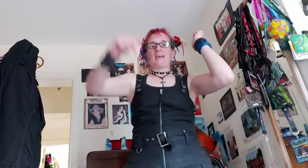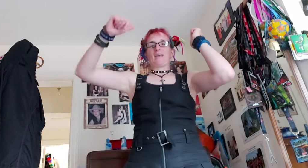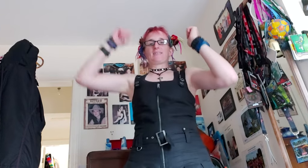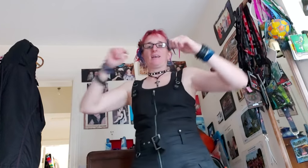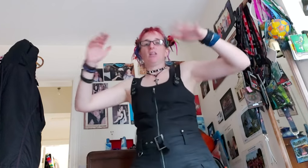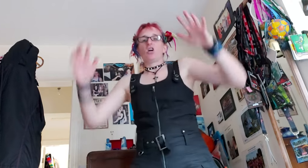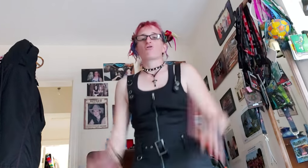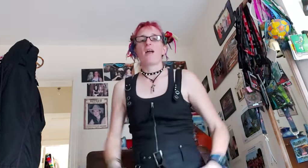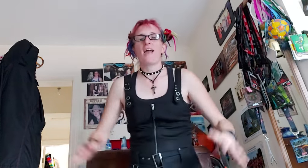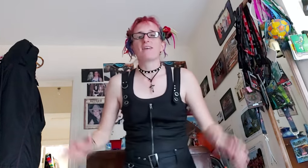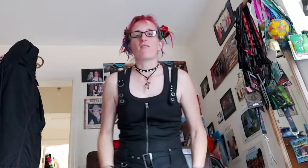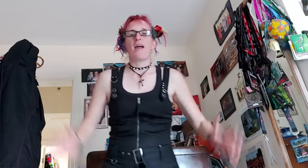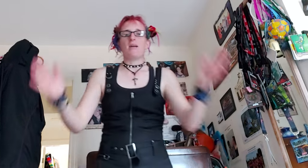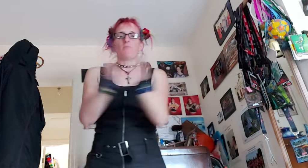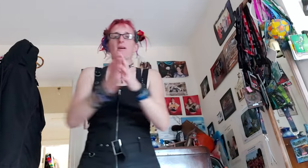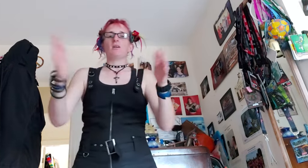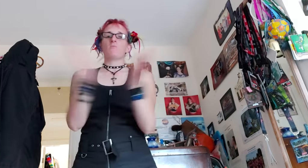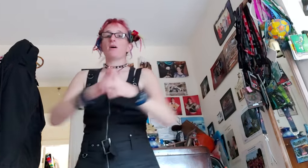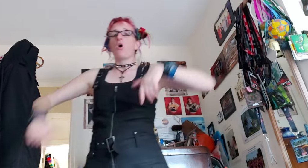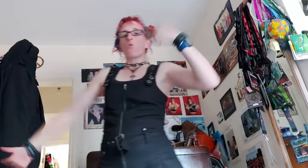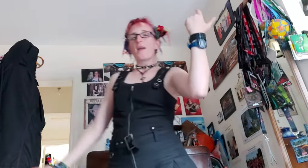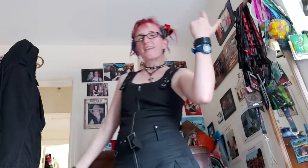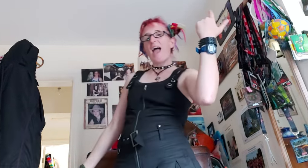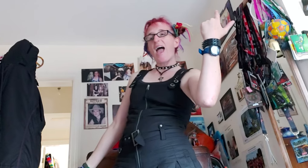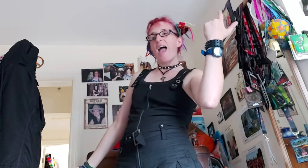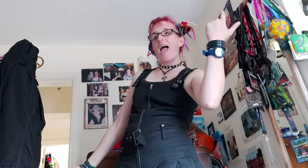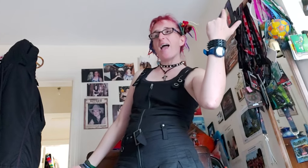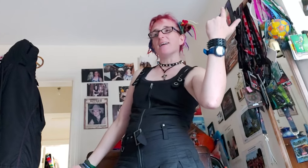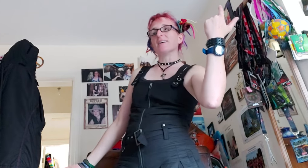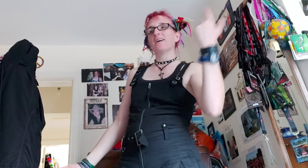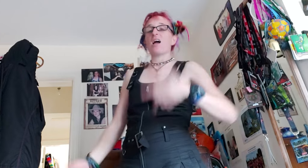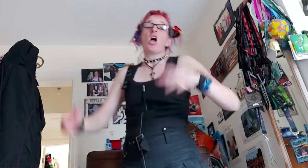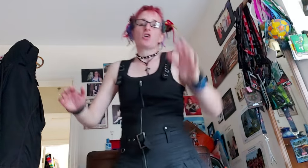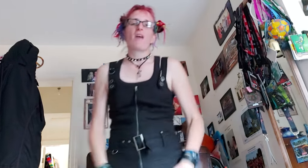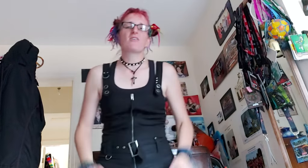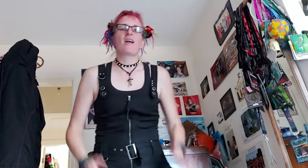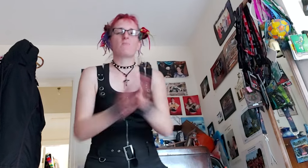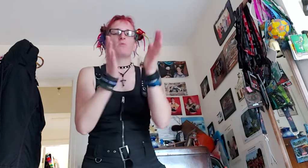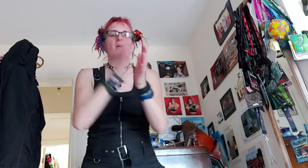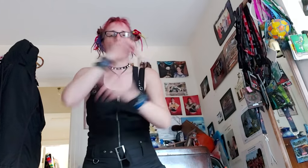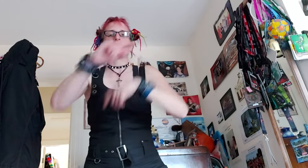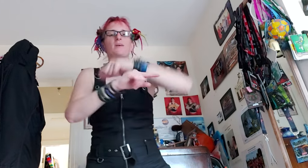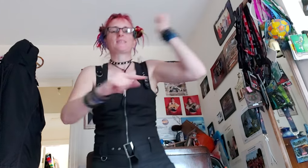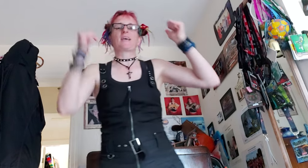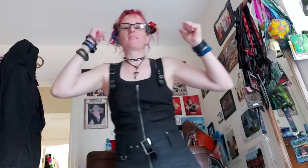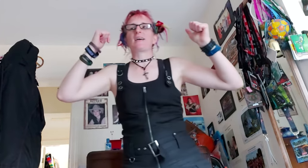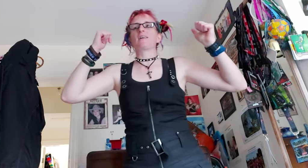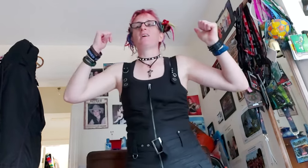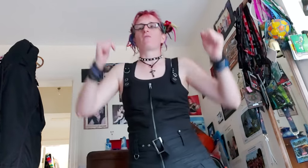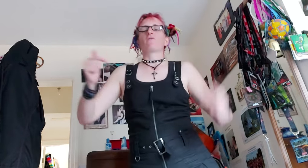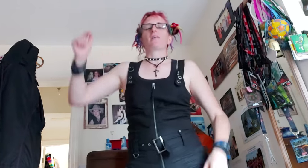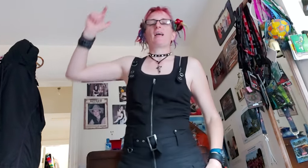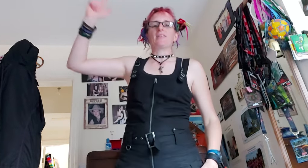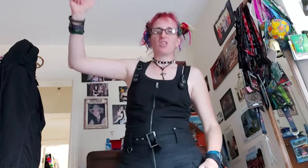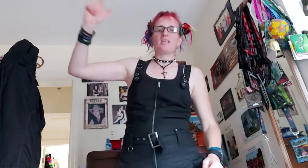skill, skill. Great, great, real, wicked! Great, great, real, real, wicked, wicked, skill, skill, for a friend like